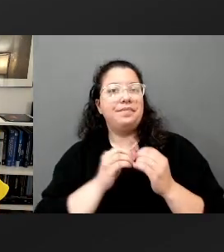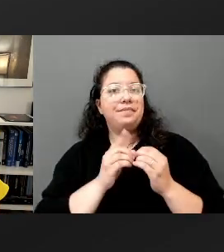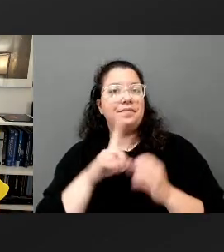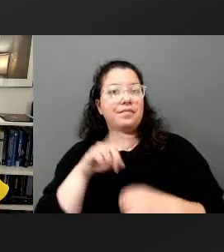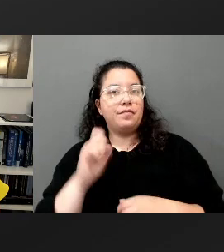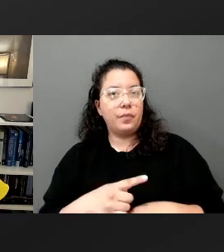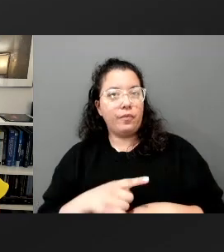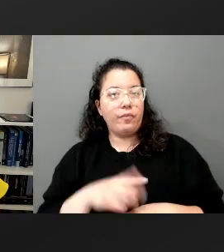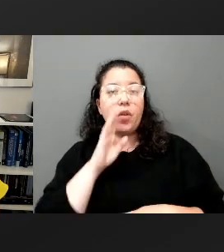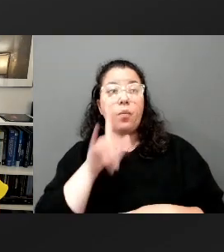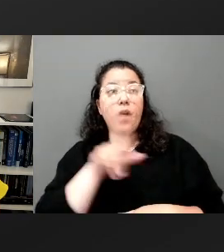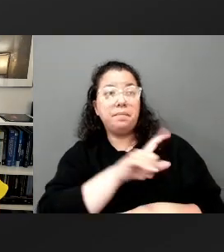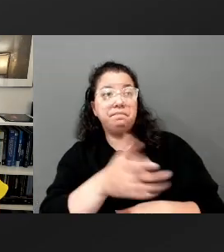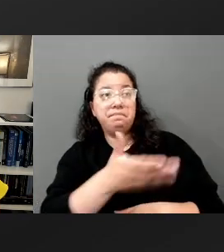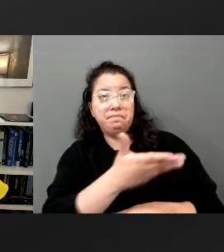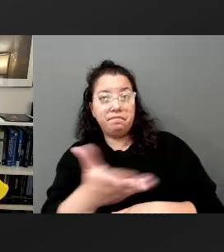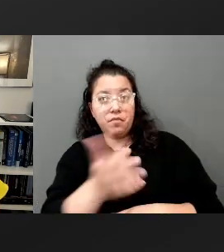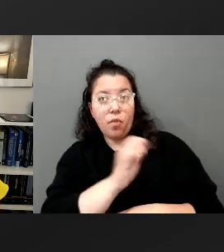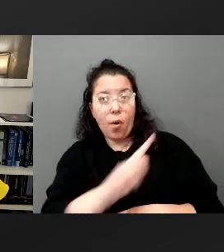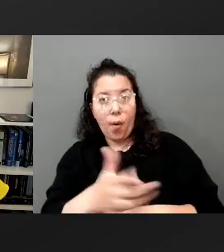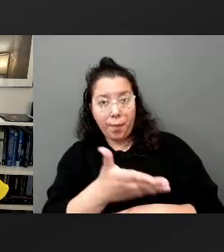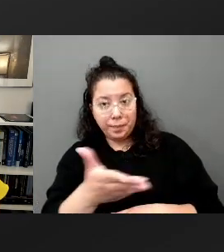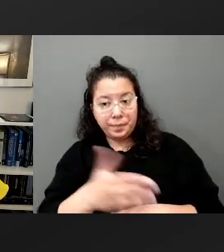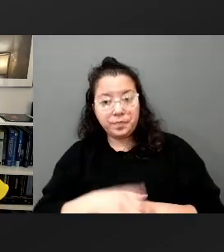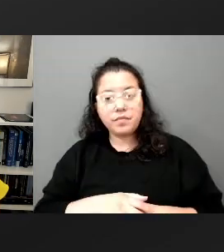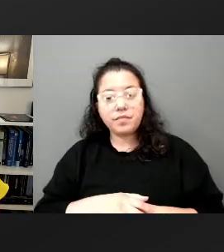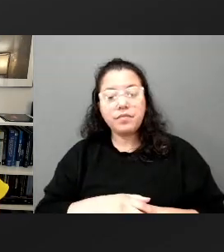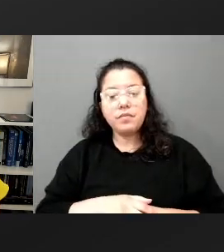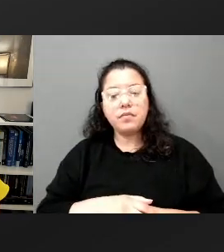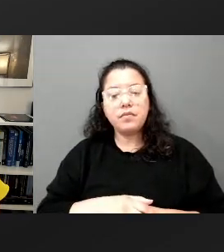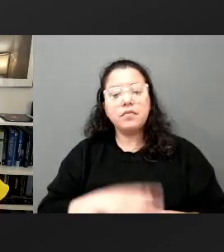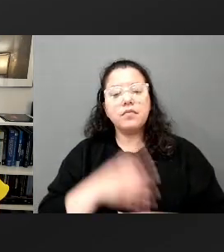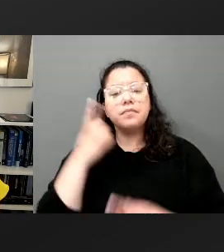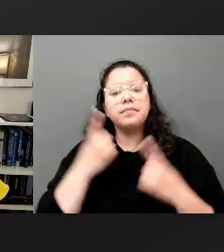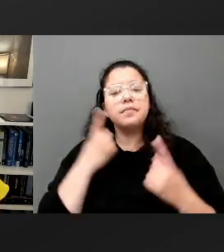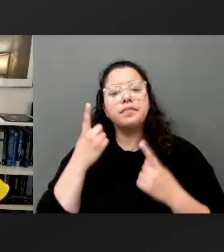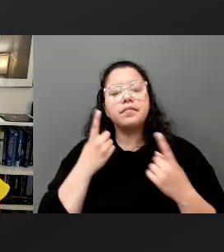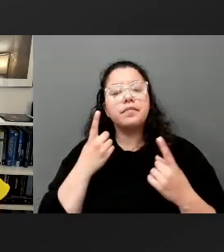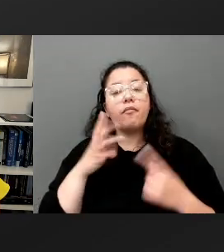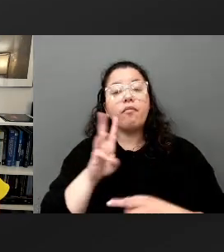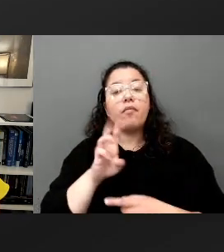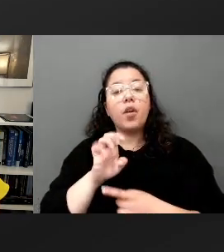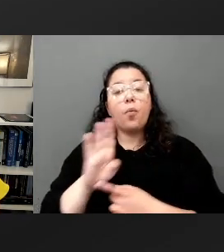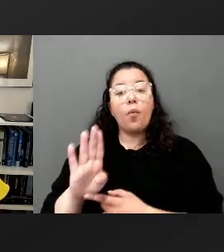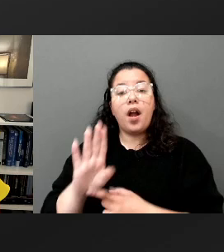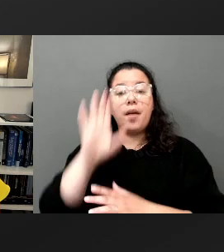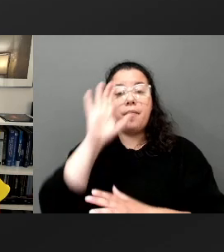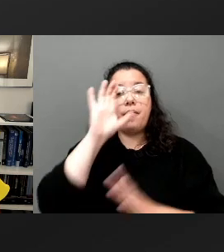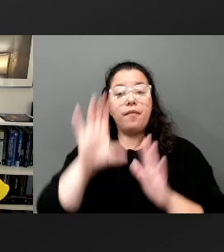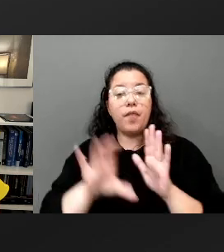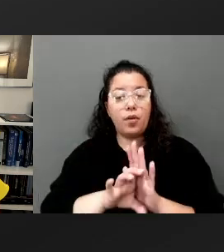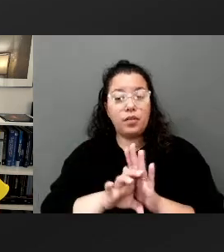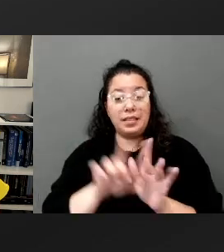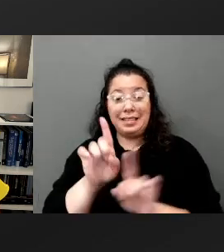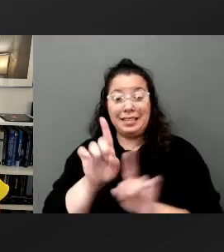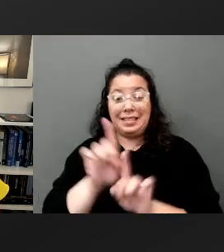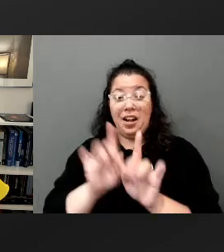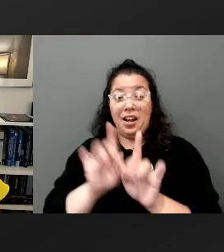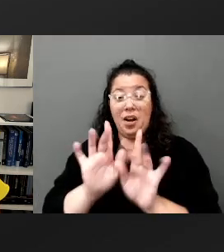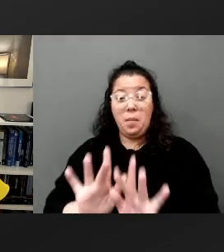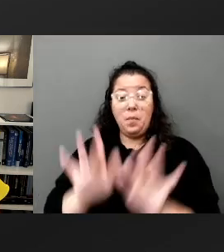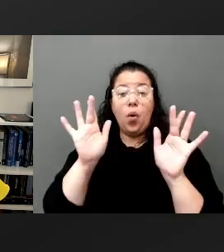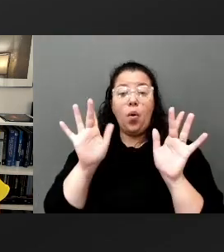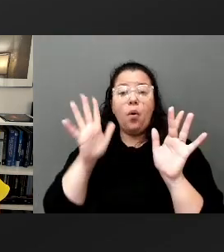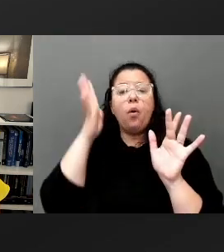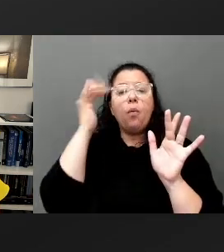panelists. Why do all the Webb photos of all the bright stars have the spikes pointing in a